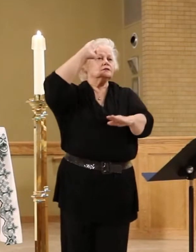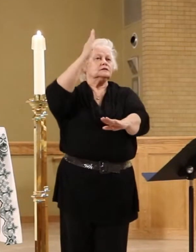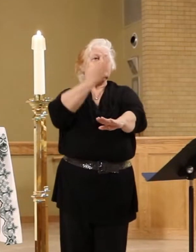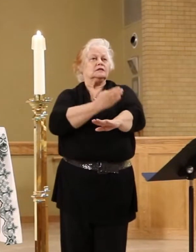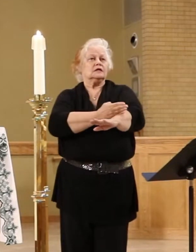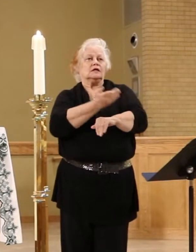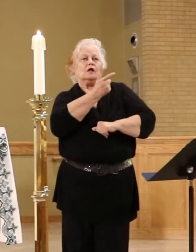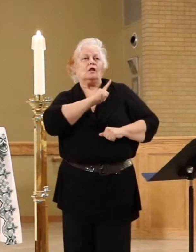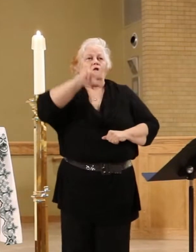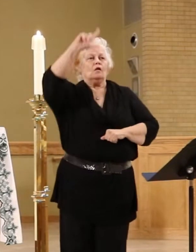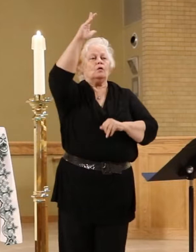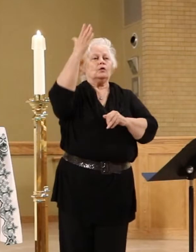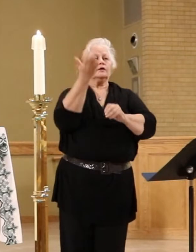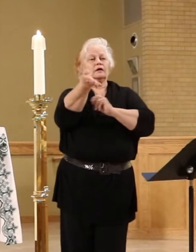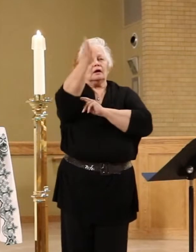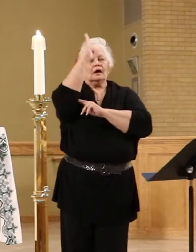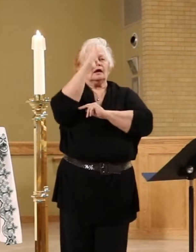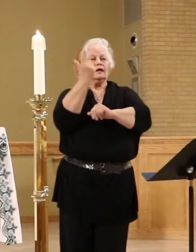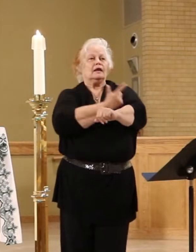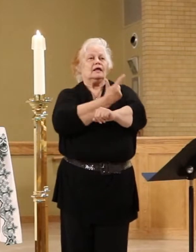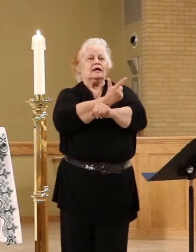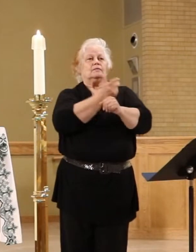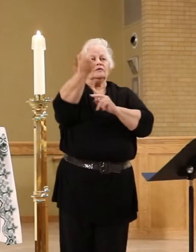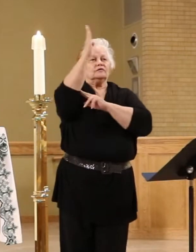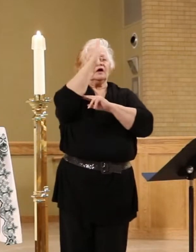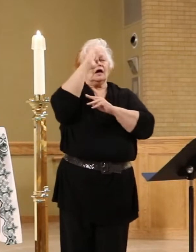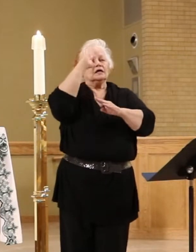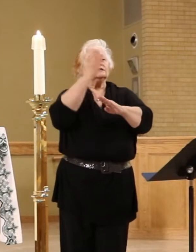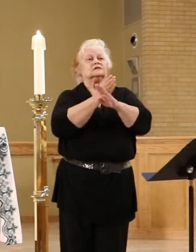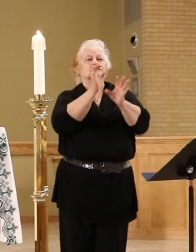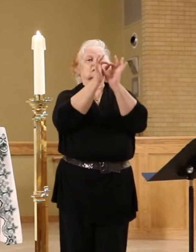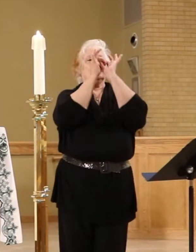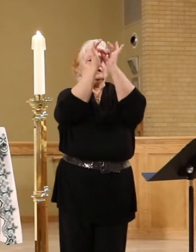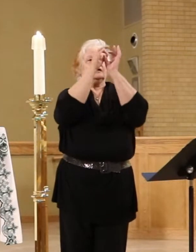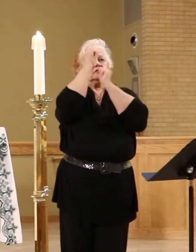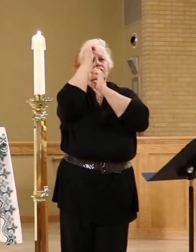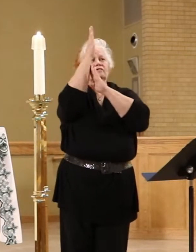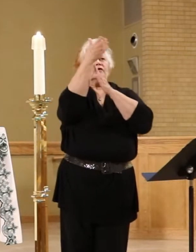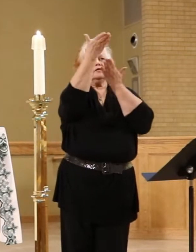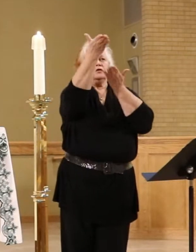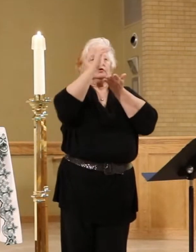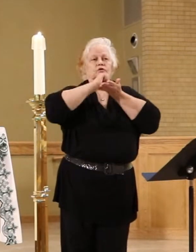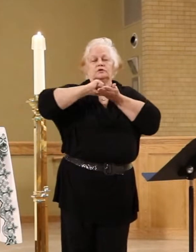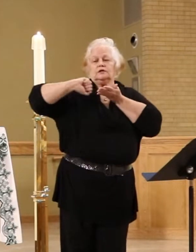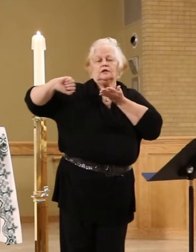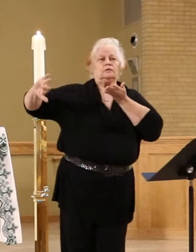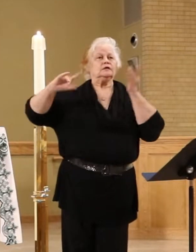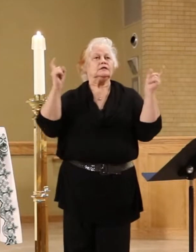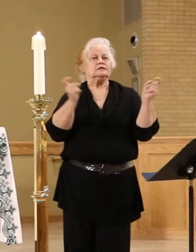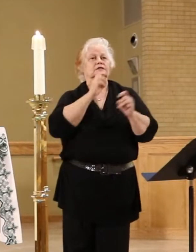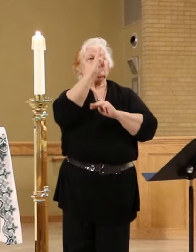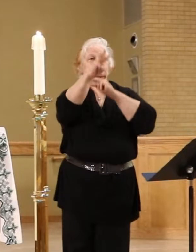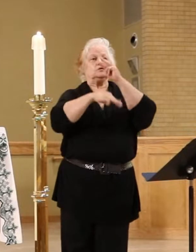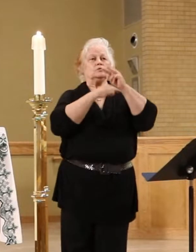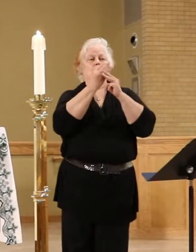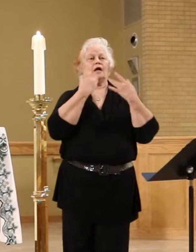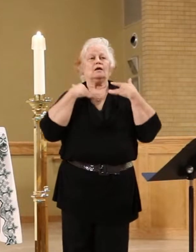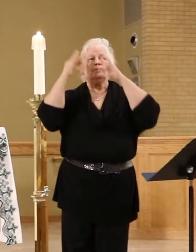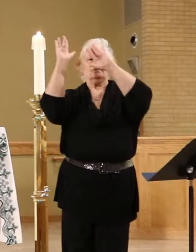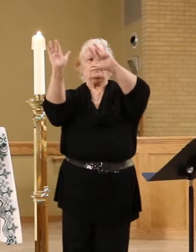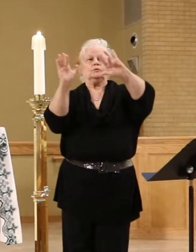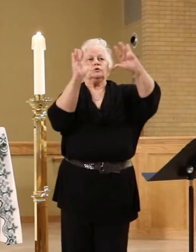Lord God, Lamb of God, Son of the Father, you take away the sins of the world, have mercy on